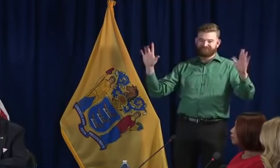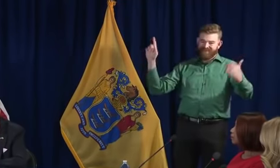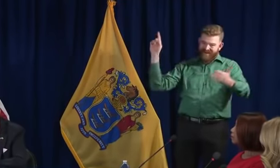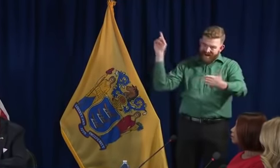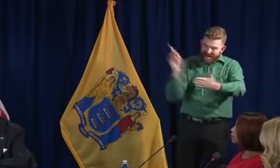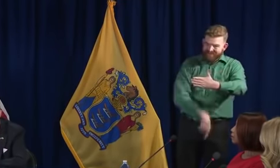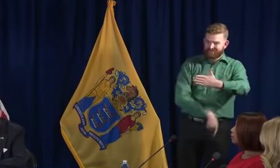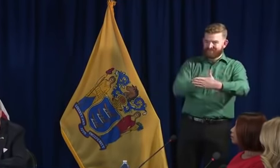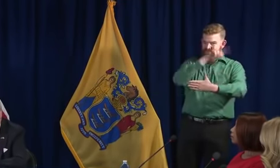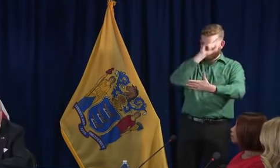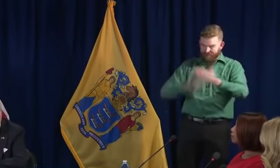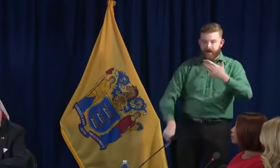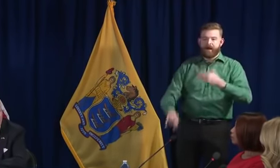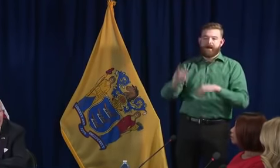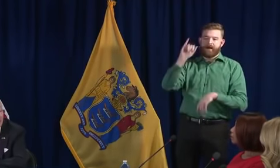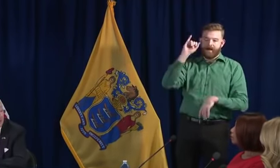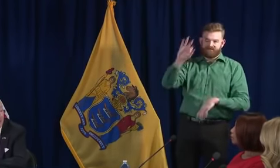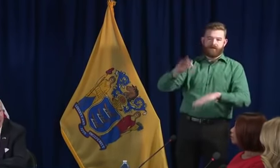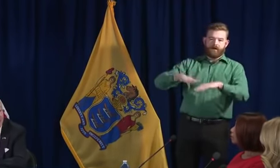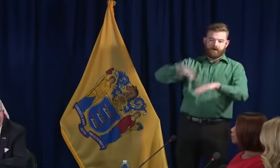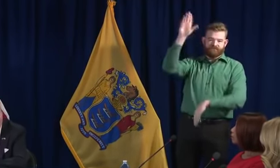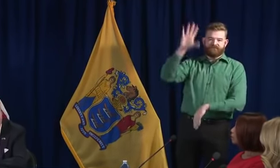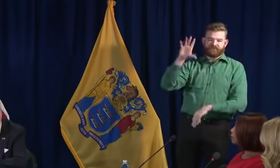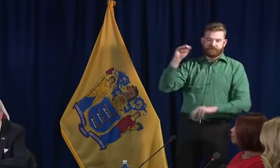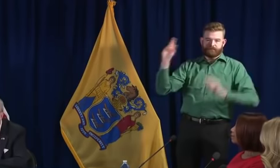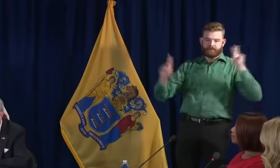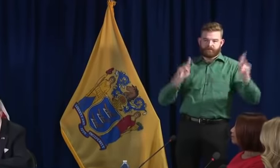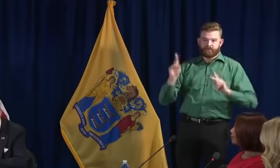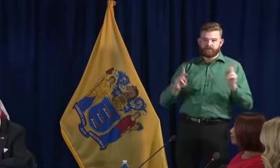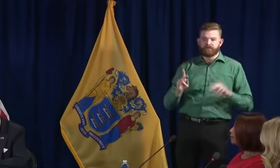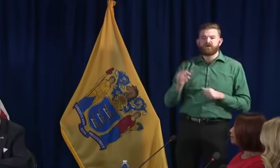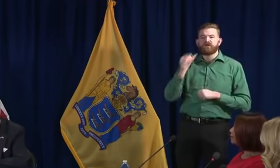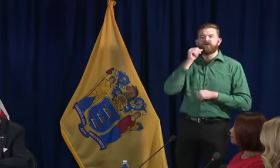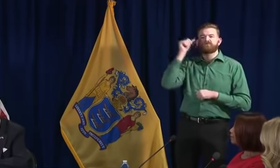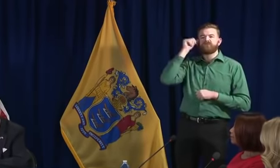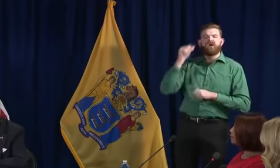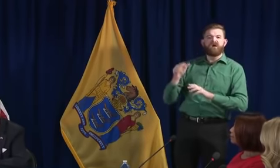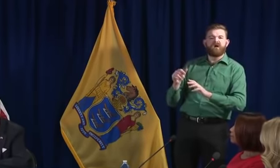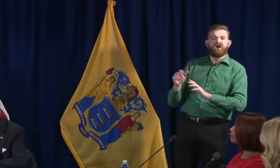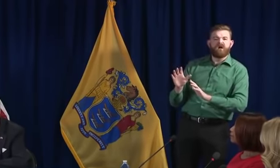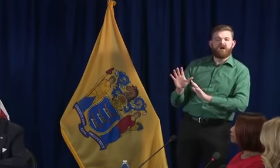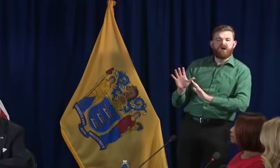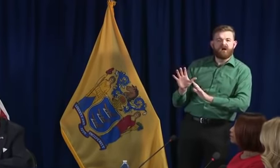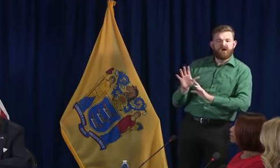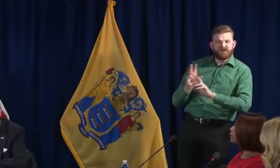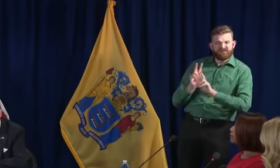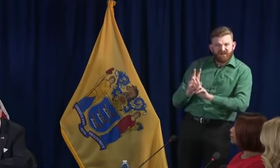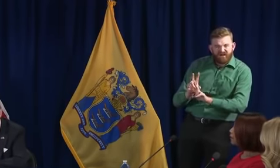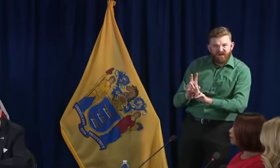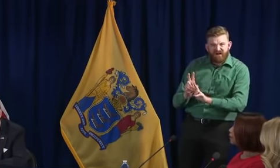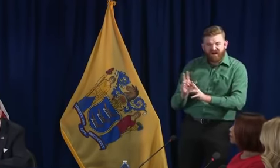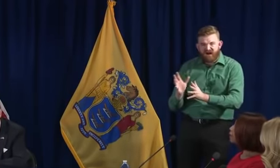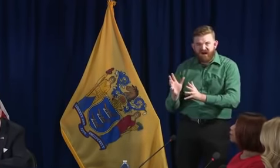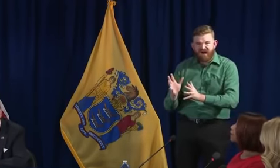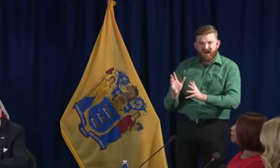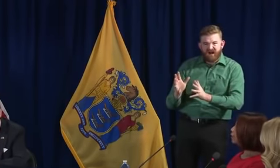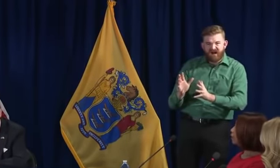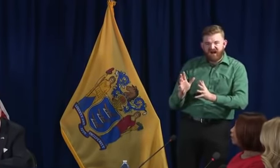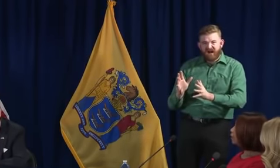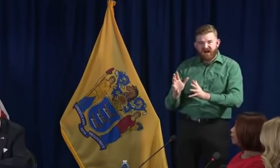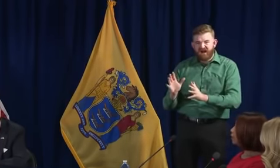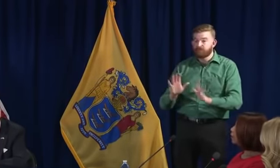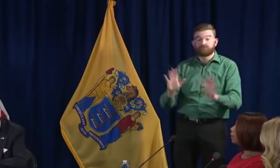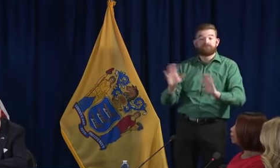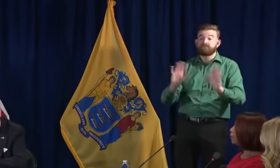kind of hard yesterday after I said I wouldn't break up funerals. I still don't know what would break up a funeral, but the fact of the matter is we mean it when we say